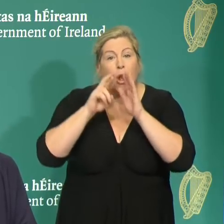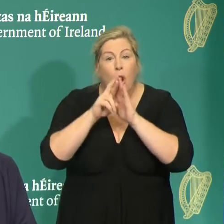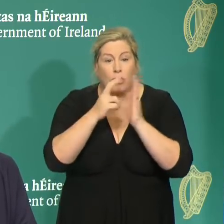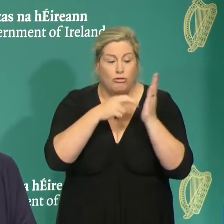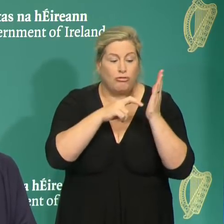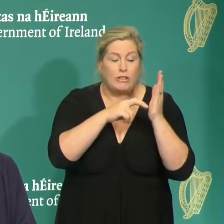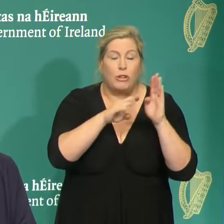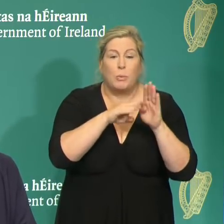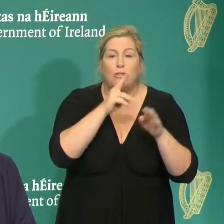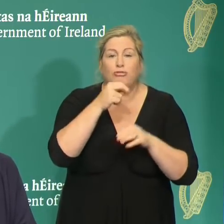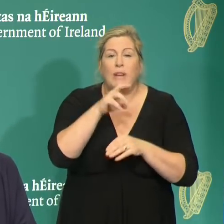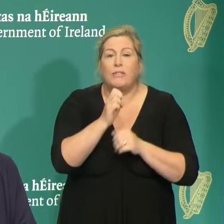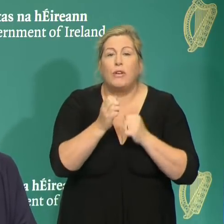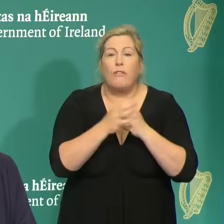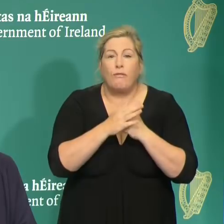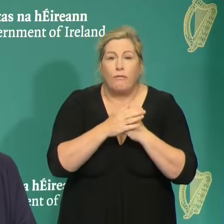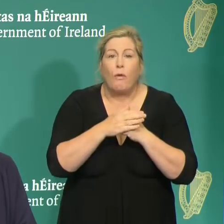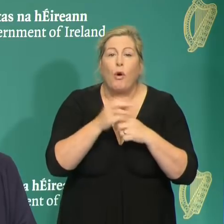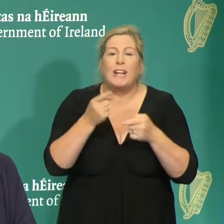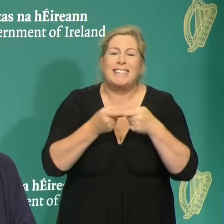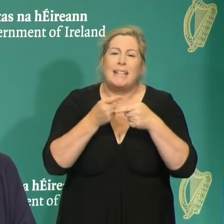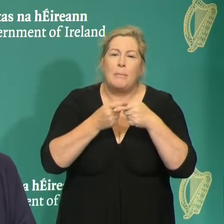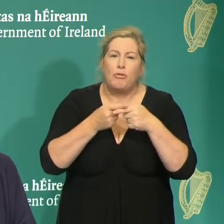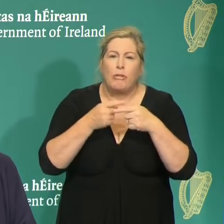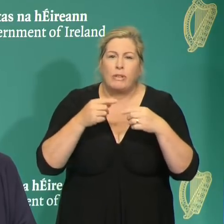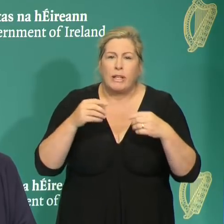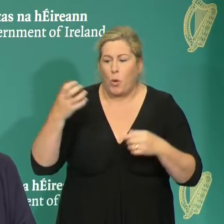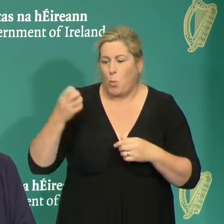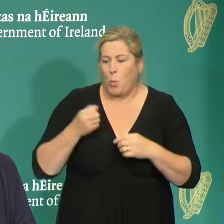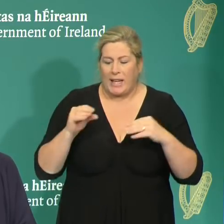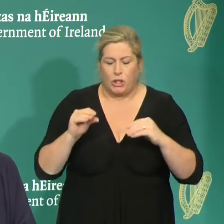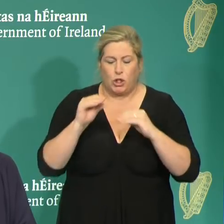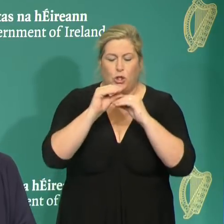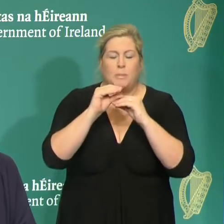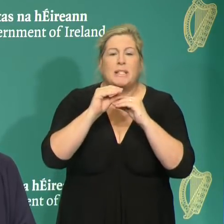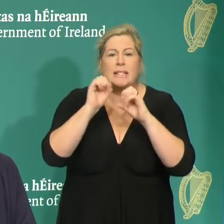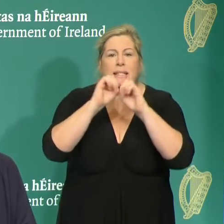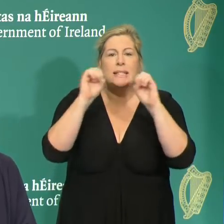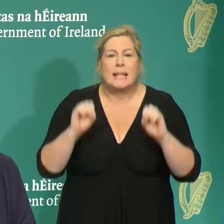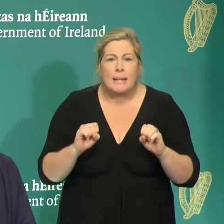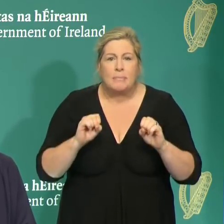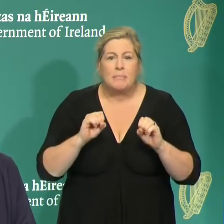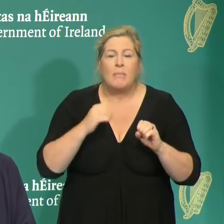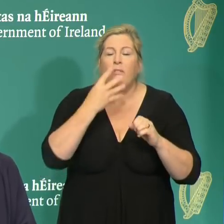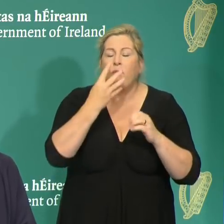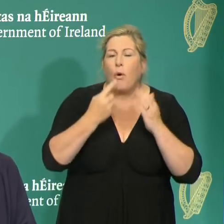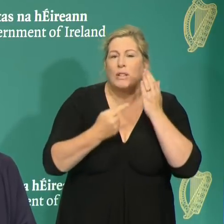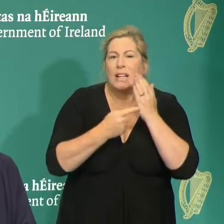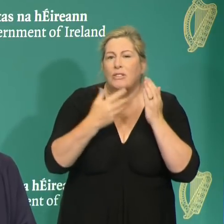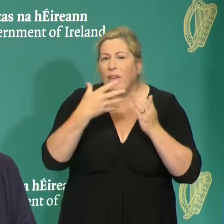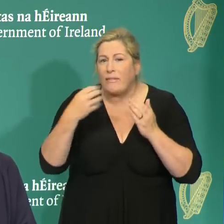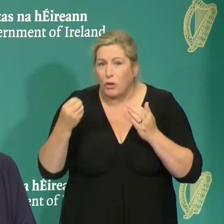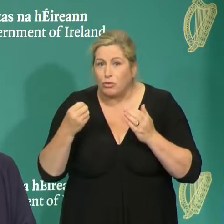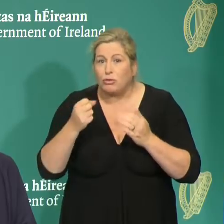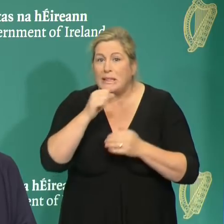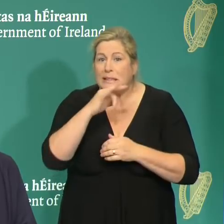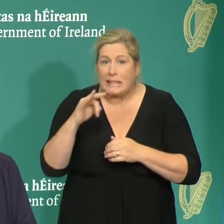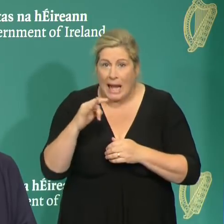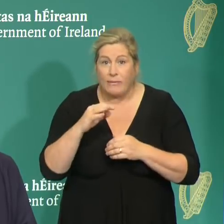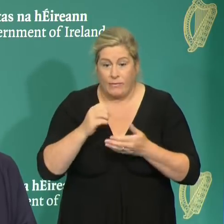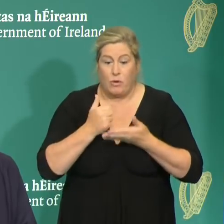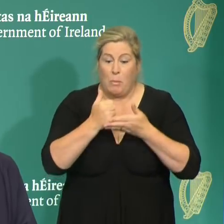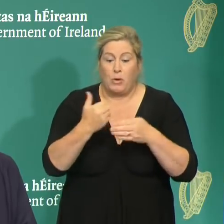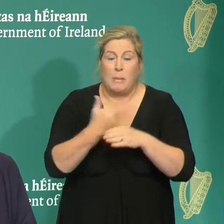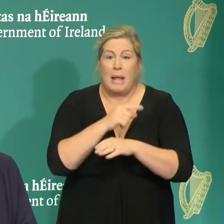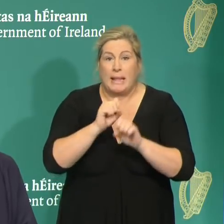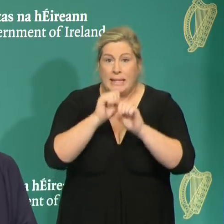wage subsidy scheme. An estimated 405,000 employees are currently being supported by the scheme,